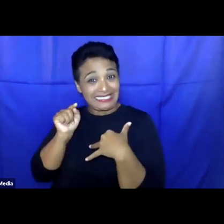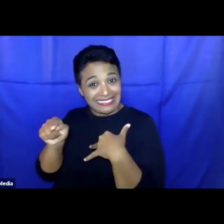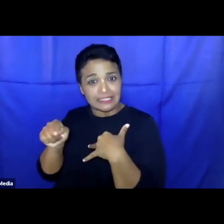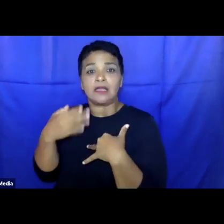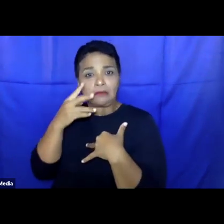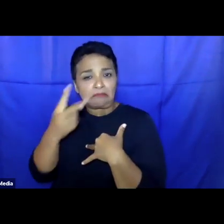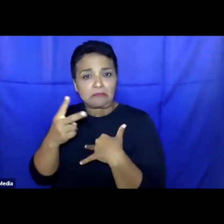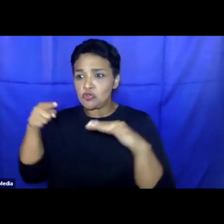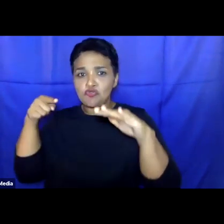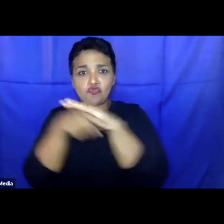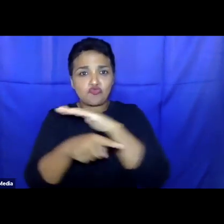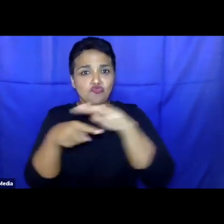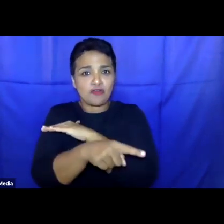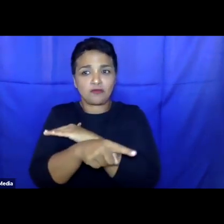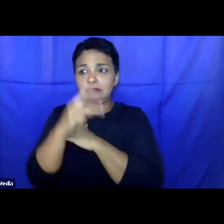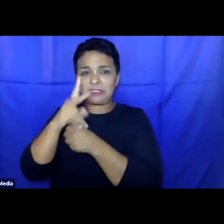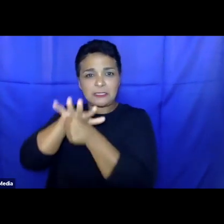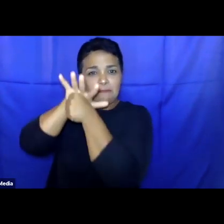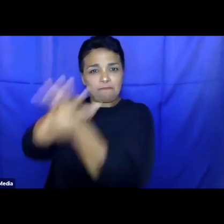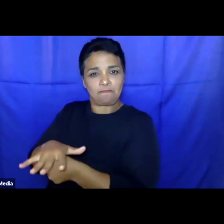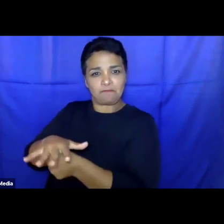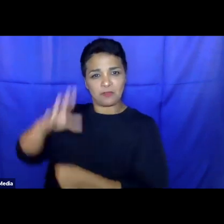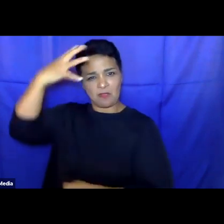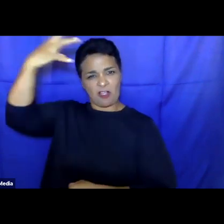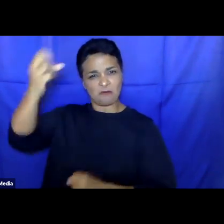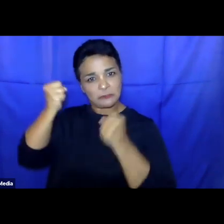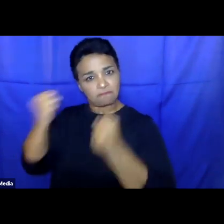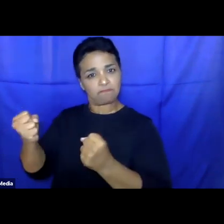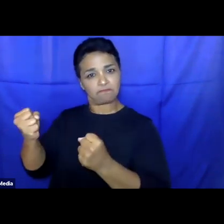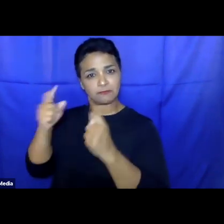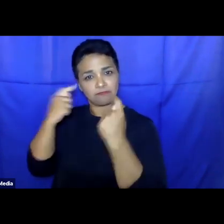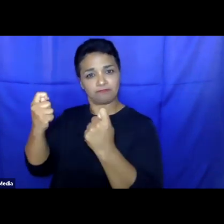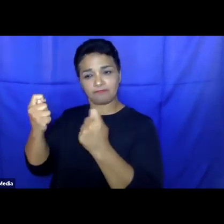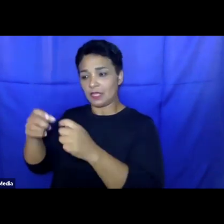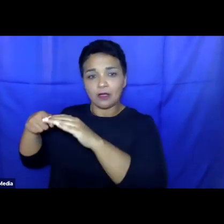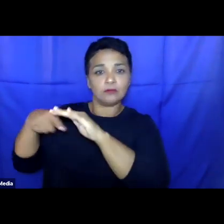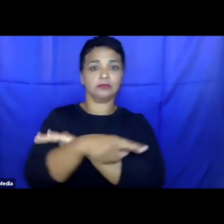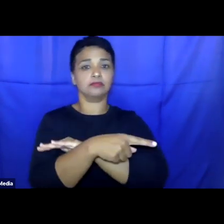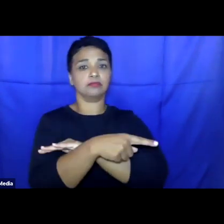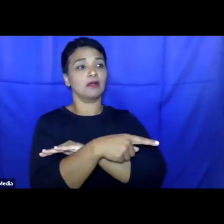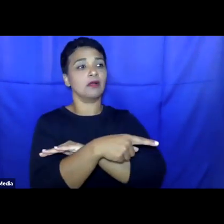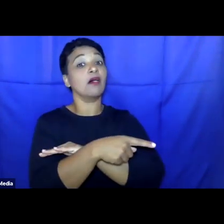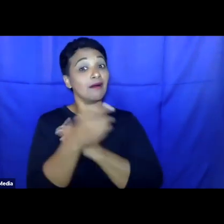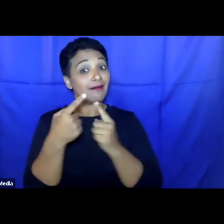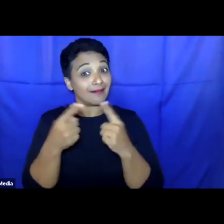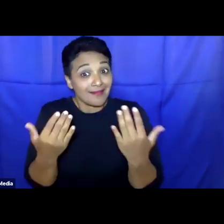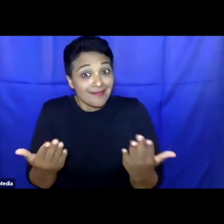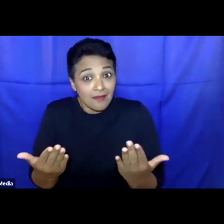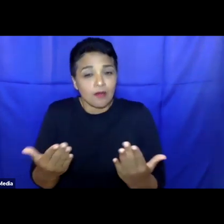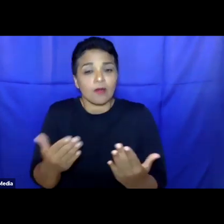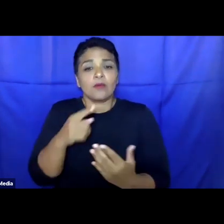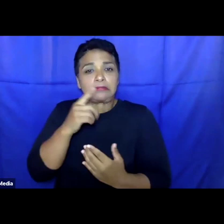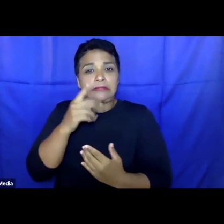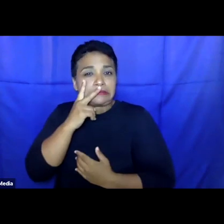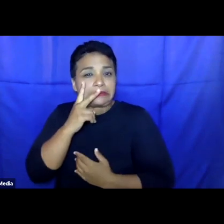seen as fleeing oppressive enemy regimes. But today, the discourse is perhaps less focused on enemy states, and instead